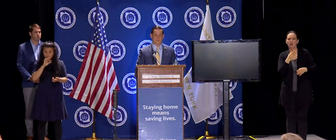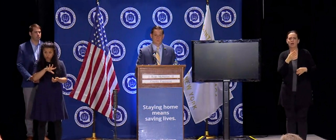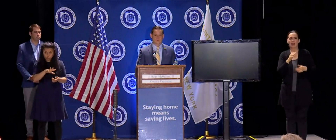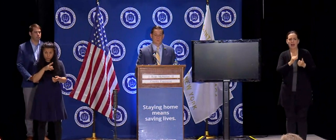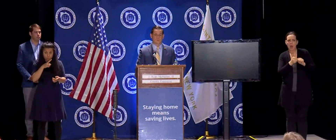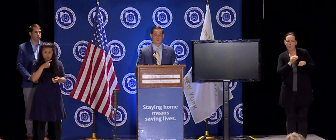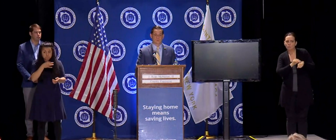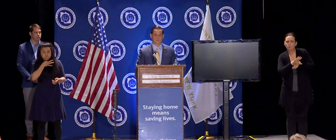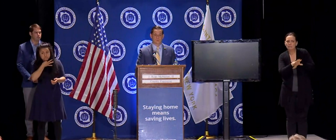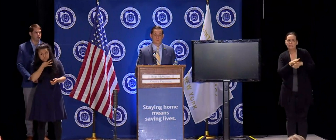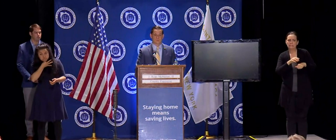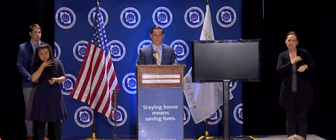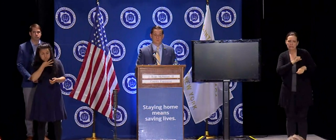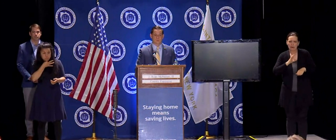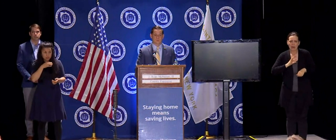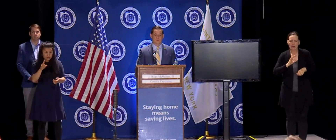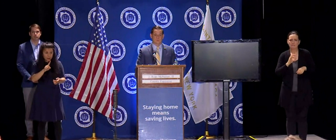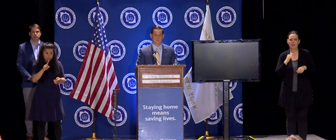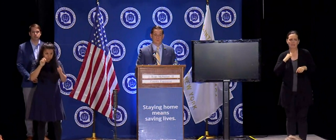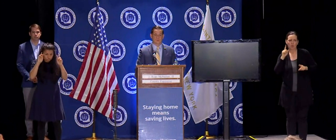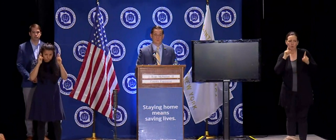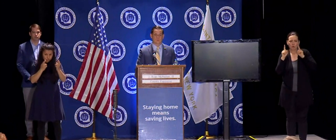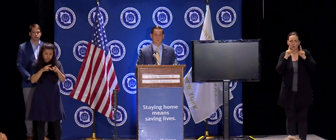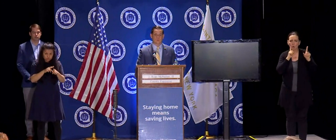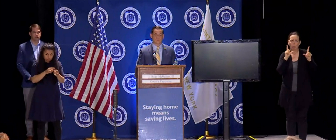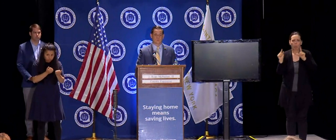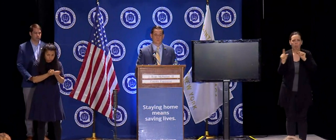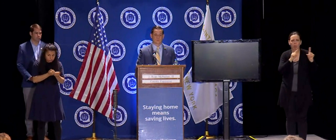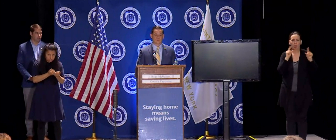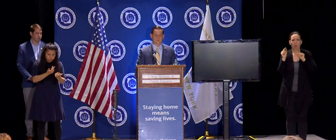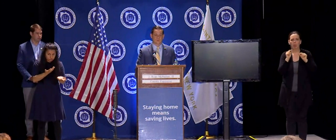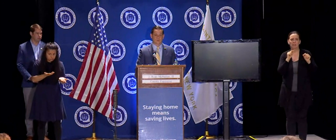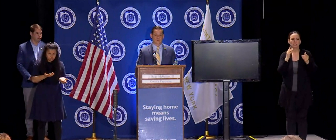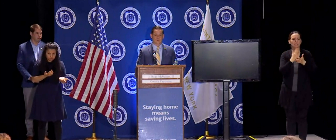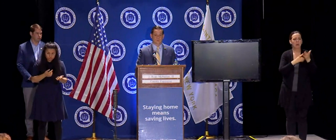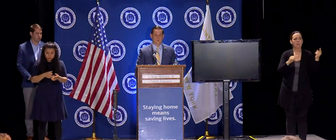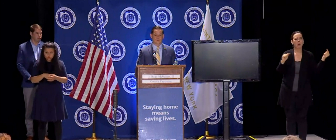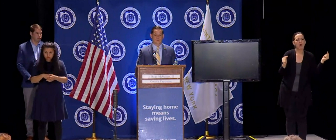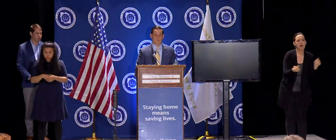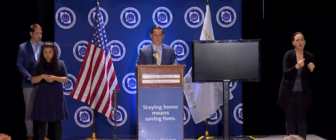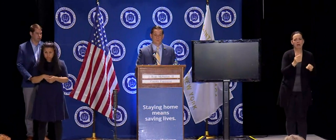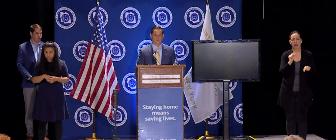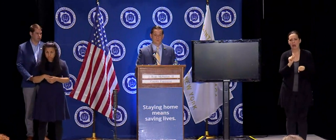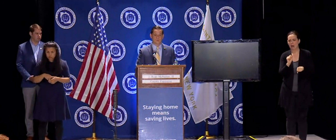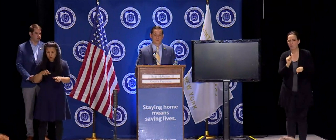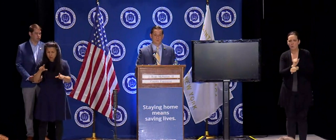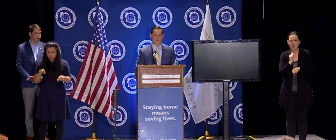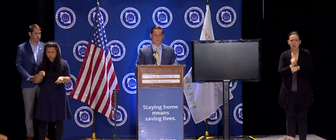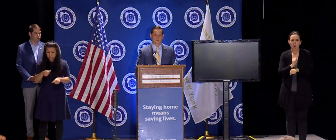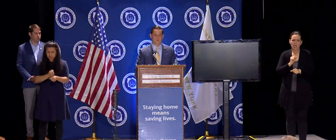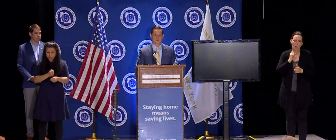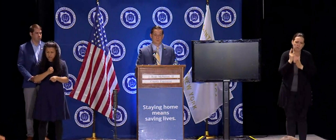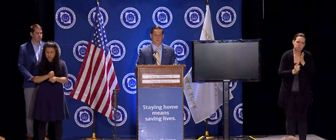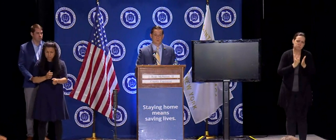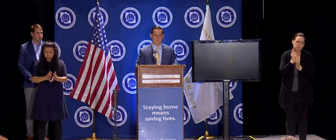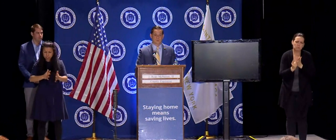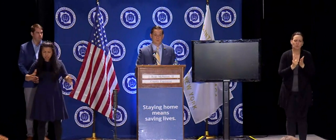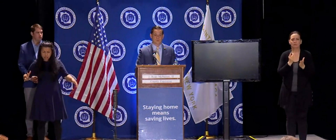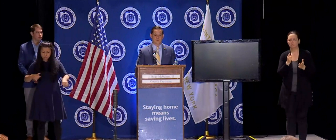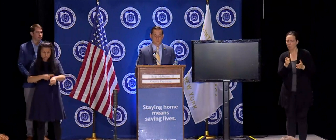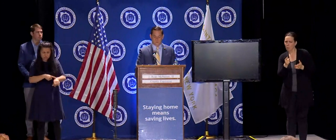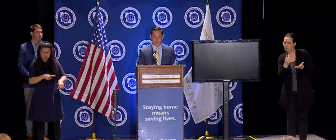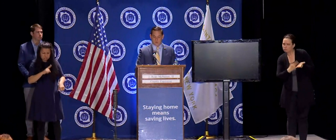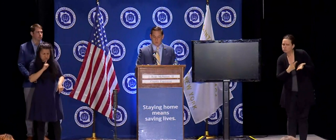mean, we've heard about them working long hours, getting hurt, and then not being, taken care of after the process. Any discussion about the